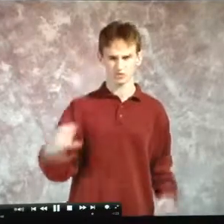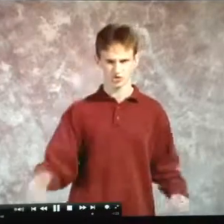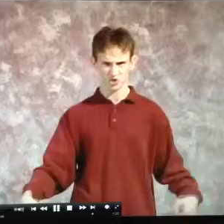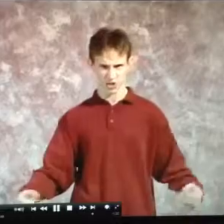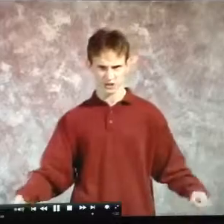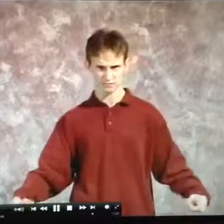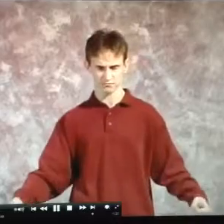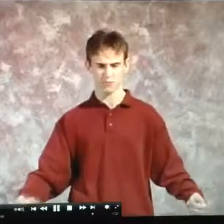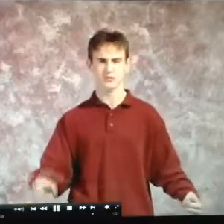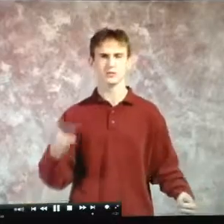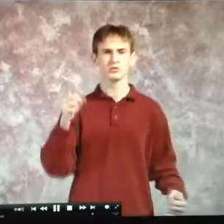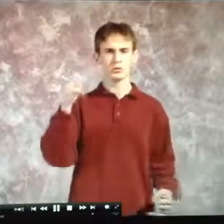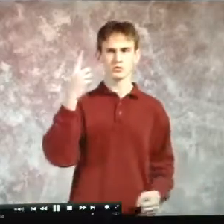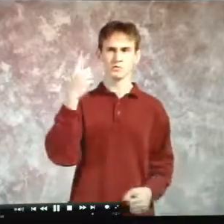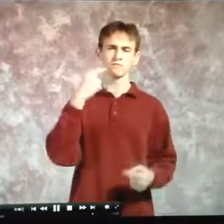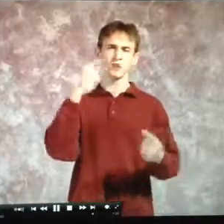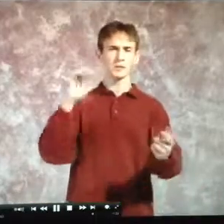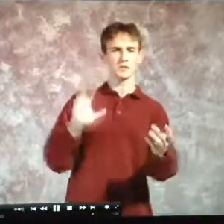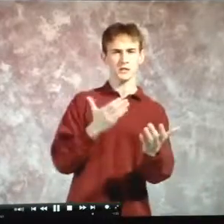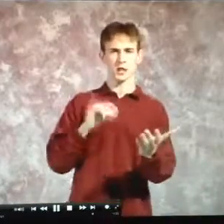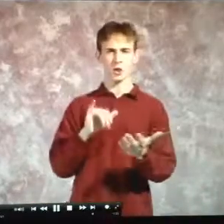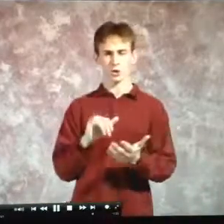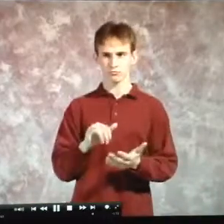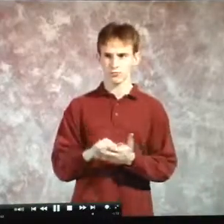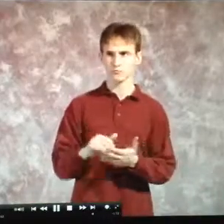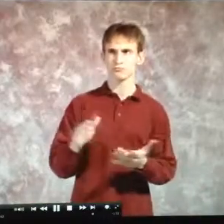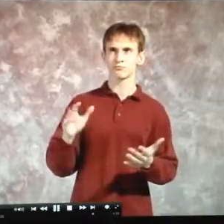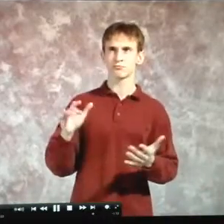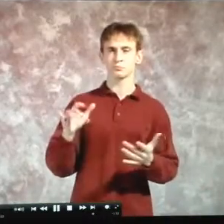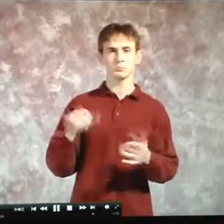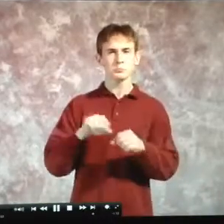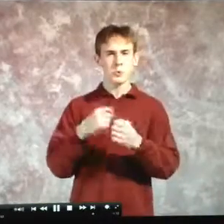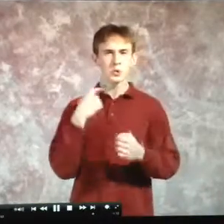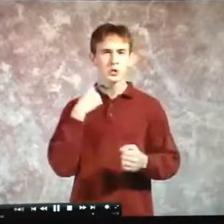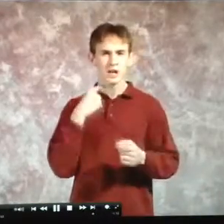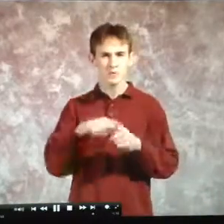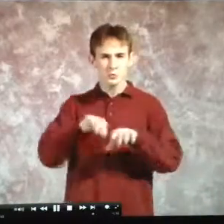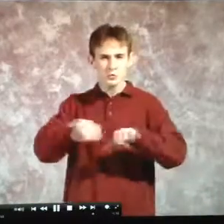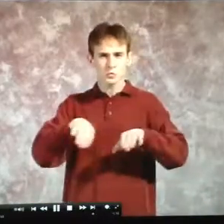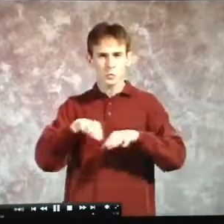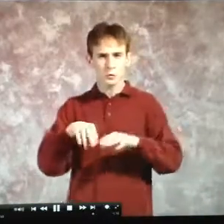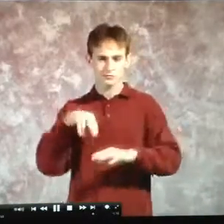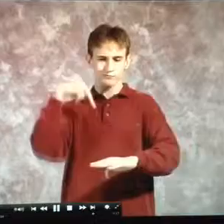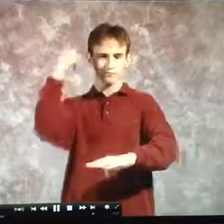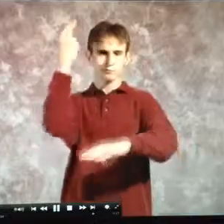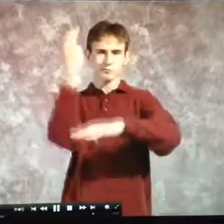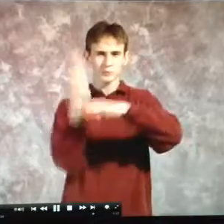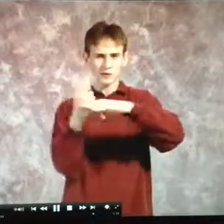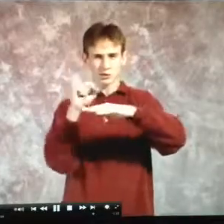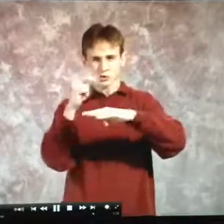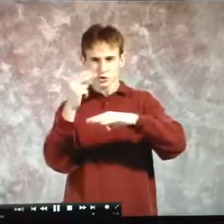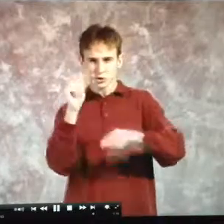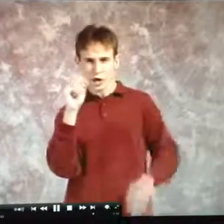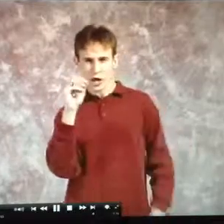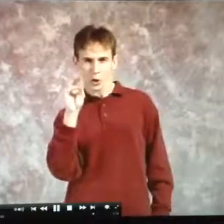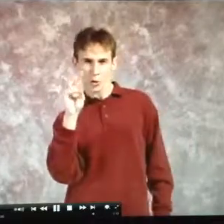Erickson, and he's a famous singer, and we went